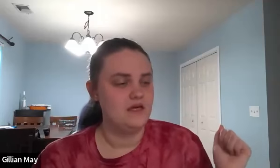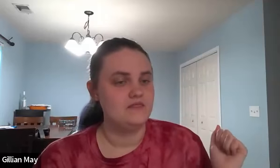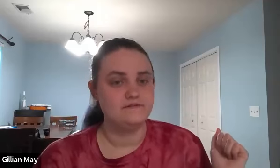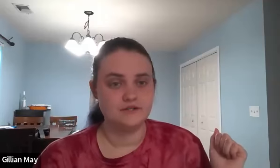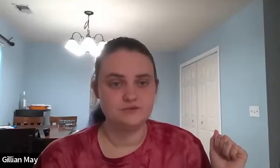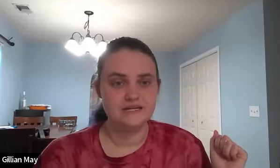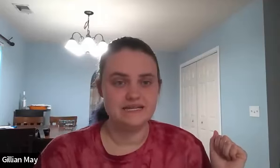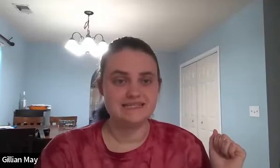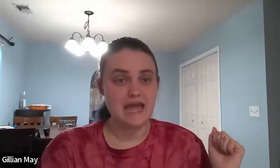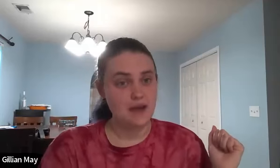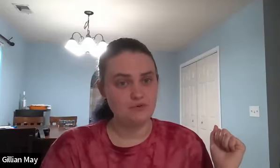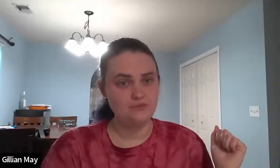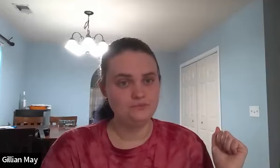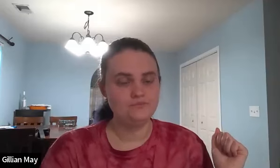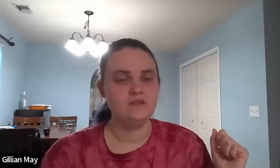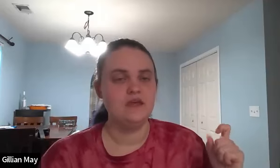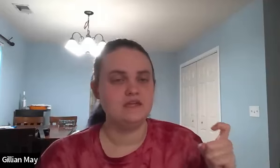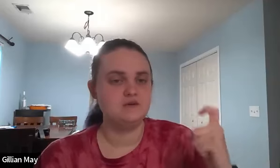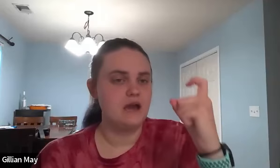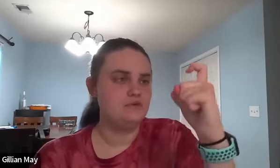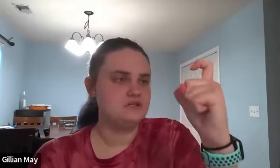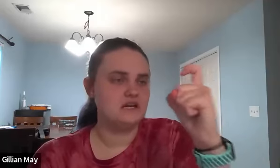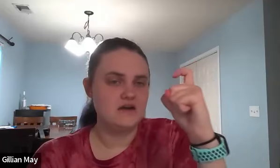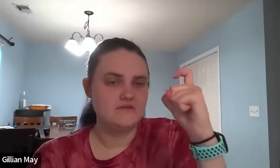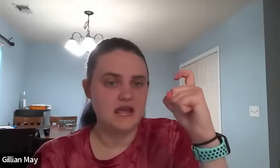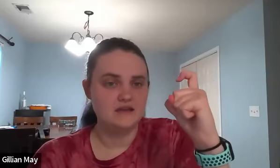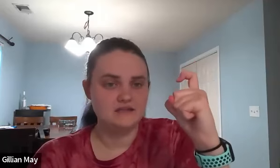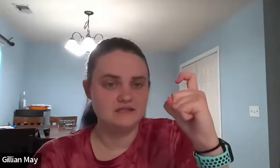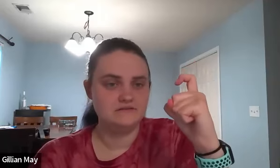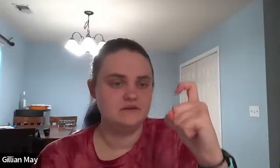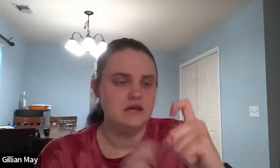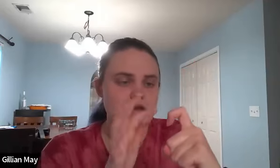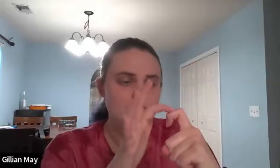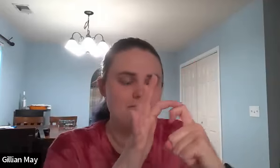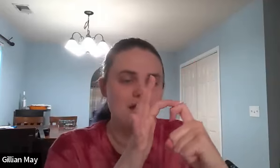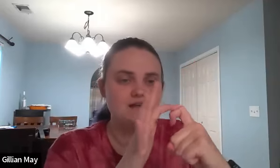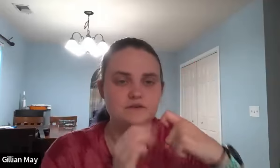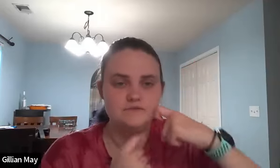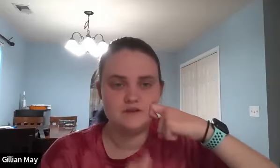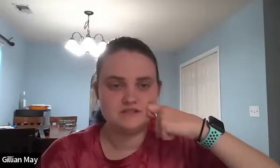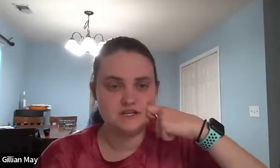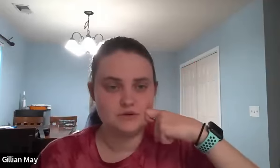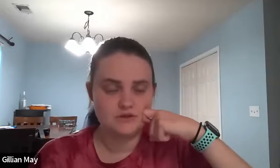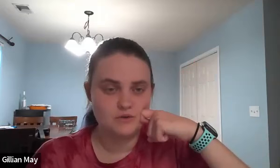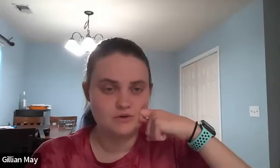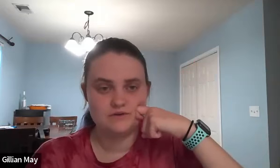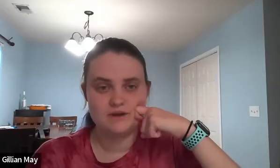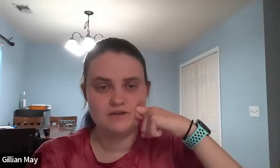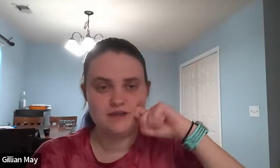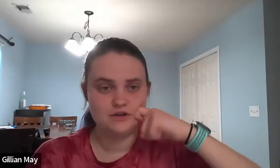The first one is apple. And so apple is going to have that X, and the back of your finger is going to go to the corner of your mouth and you're going